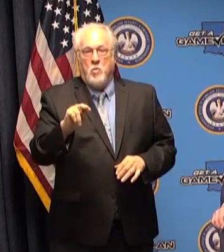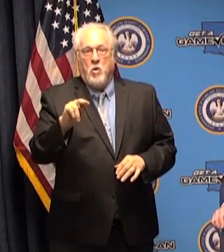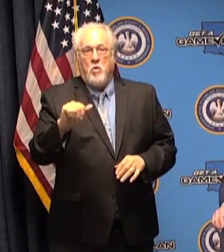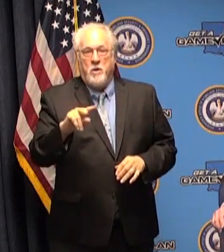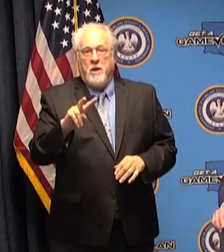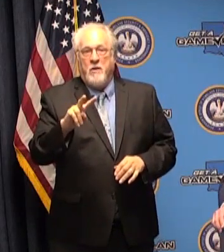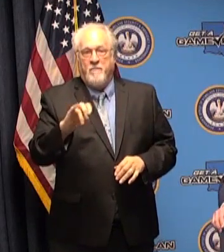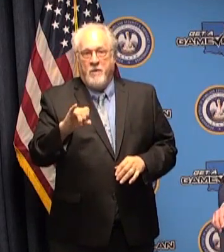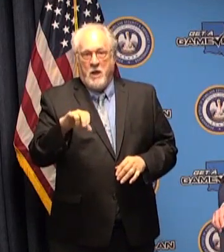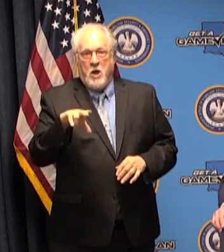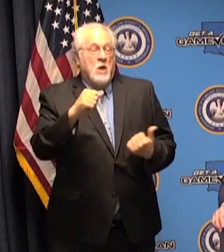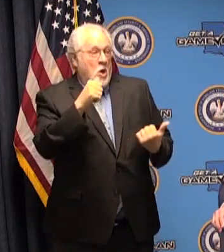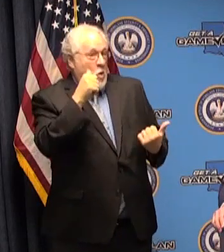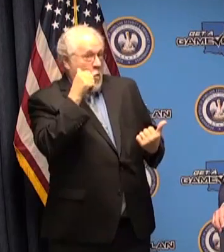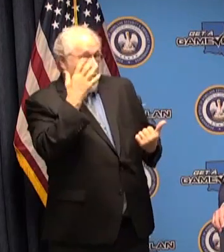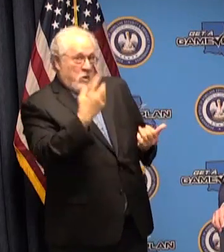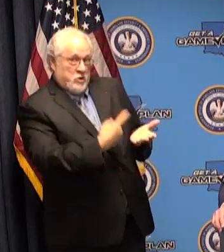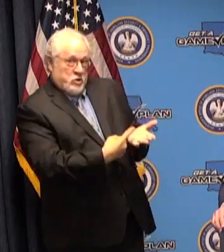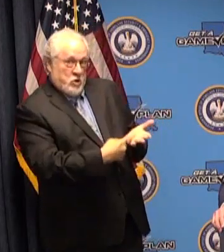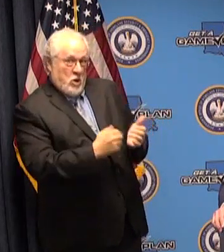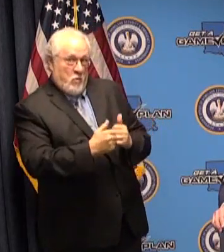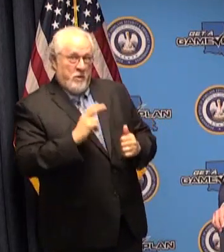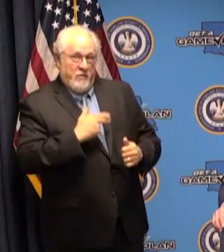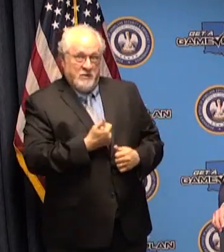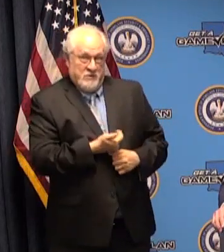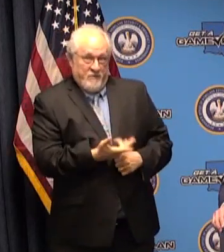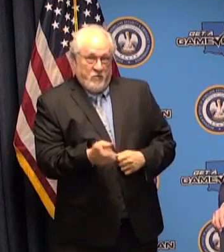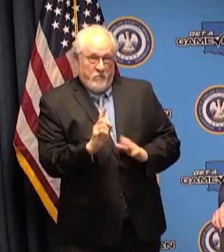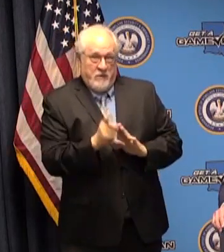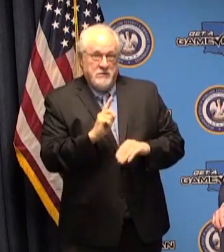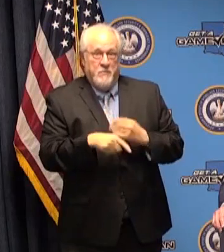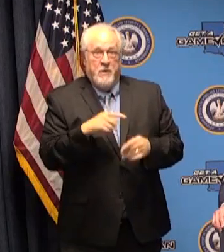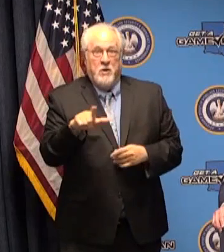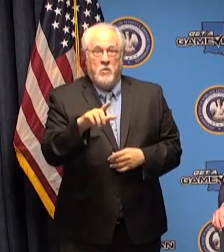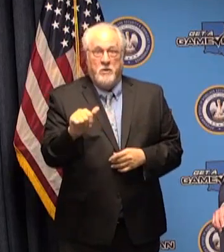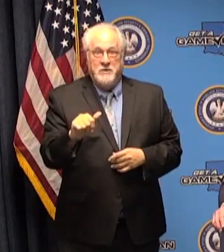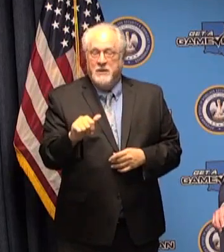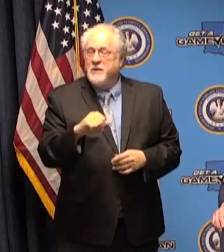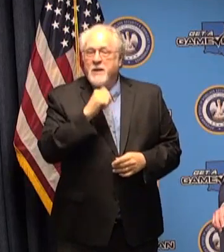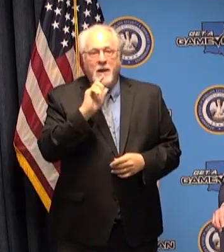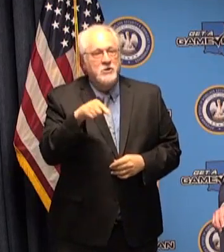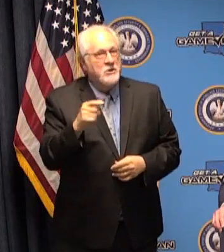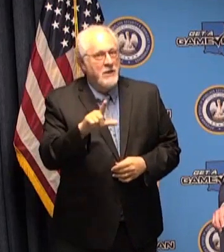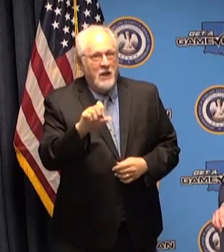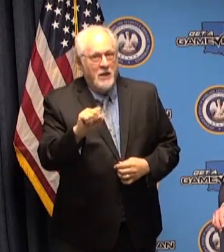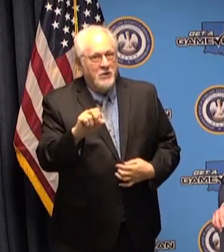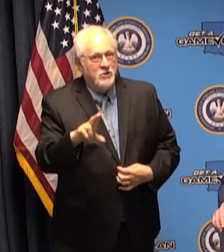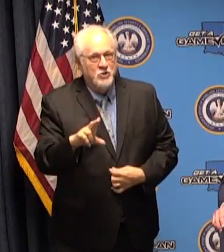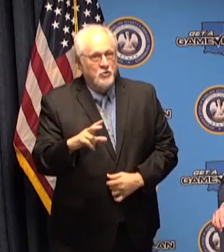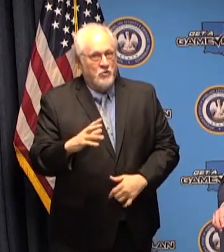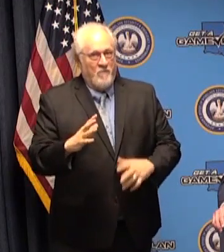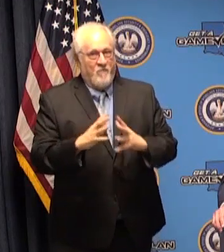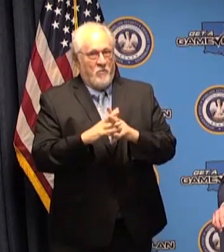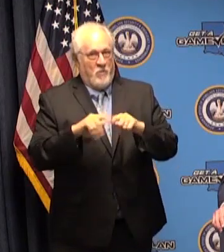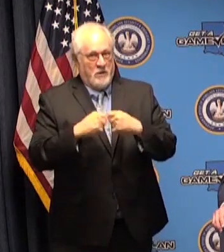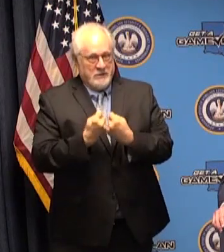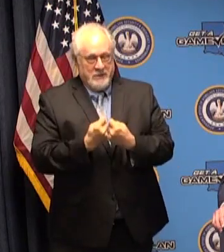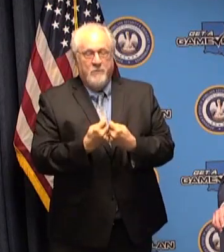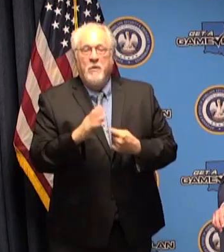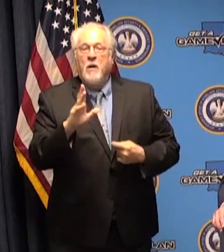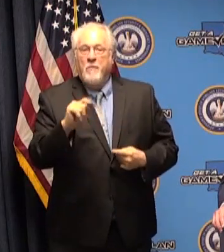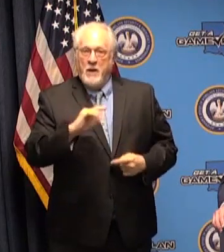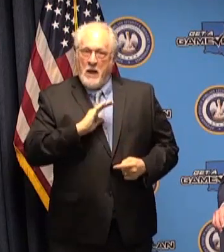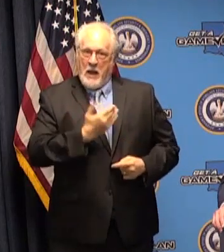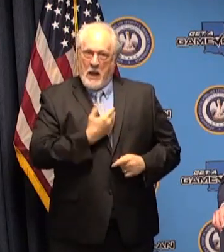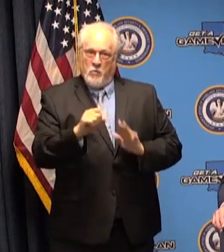to us in just a few minutes about our state, as not just the LSU football team, but